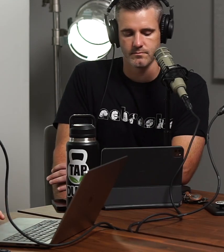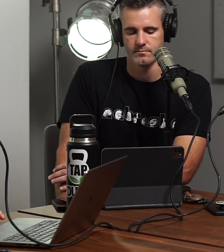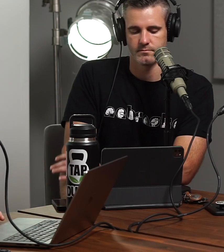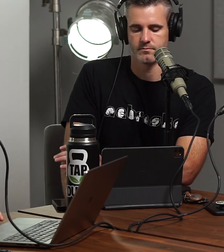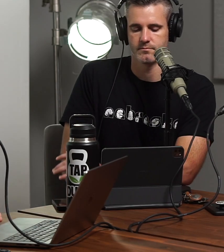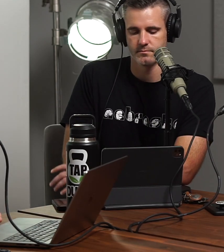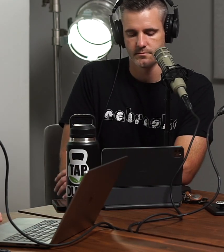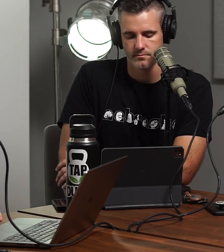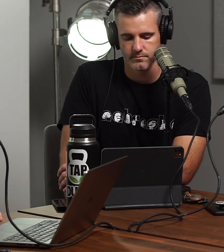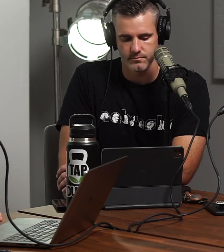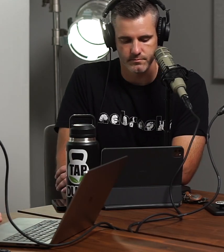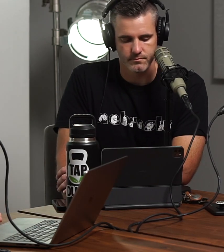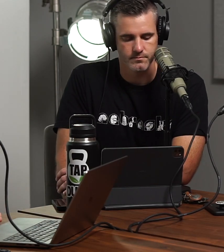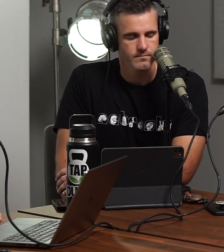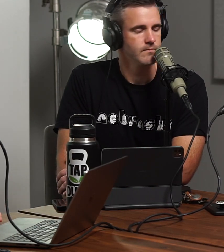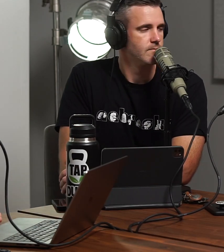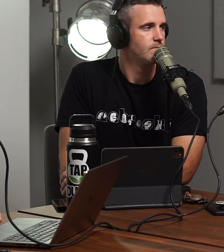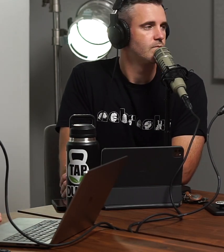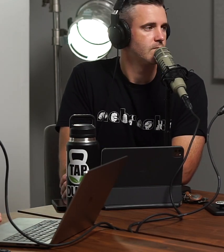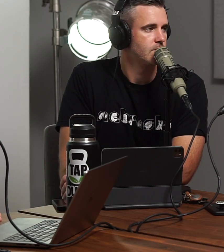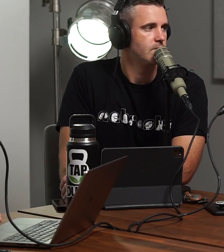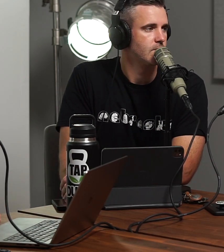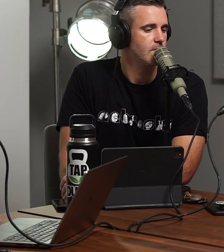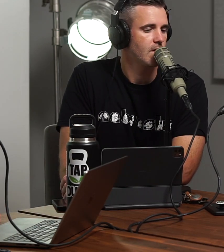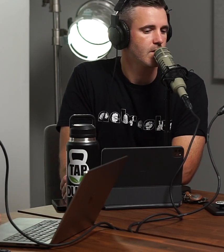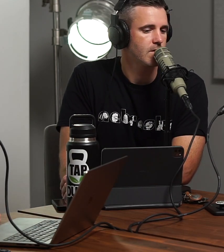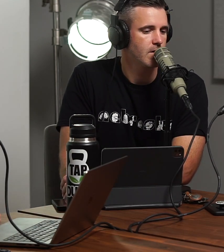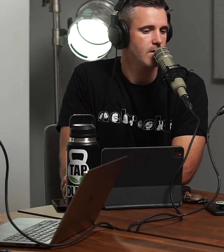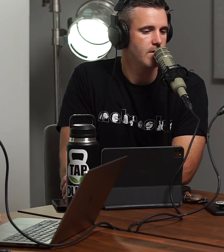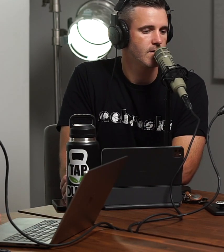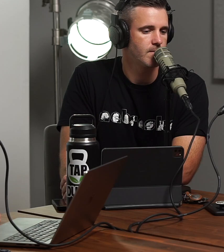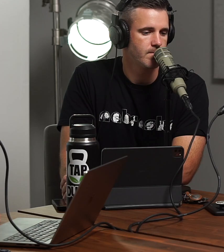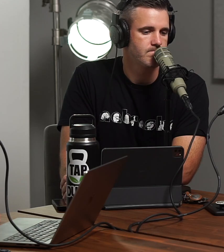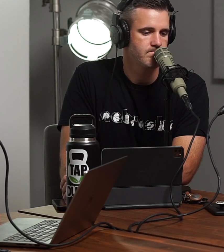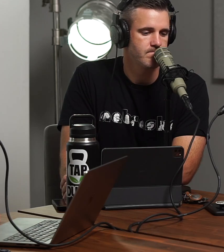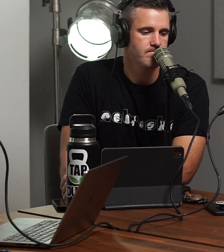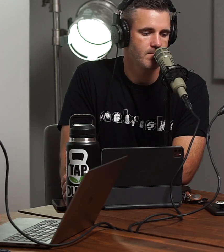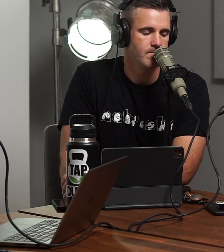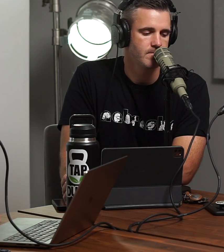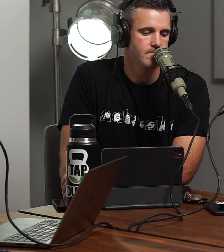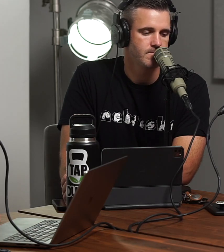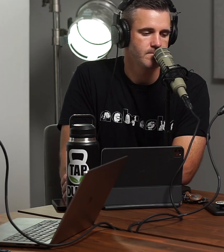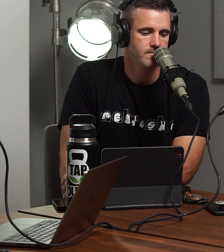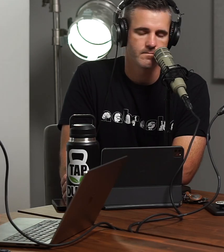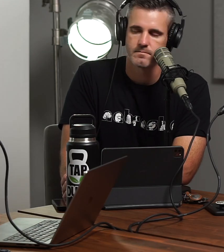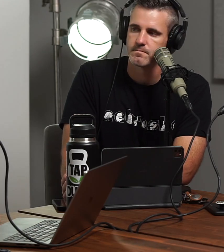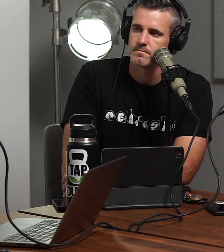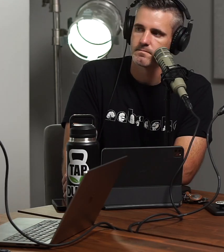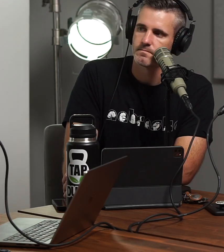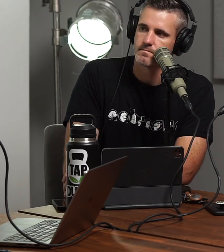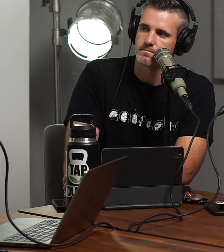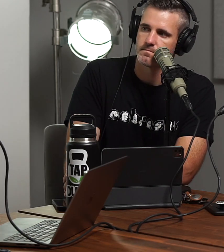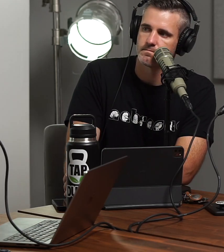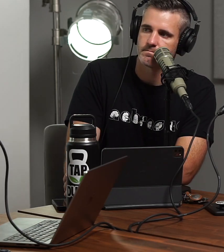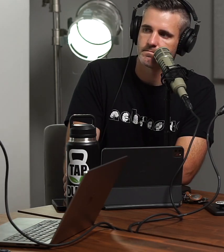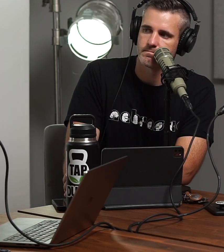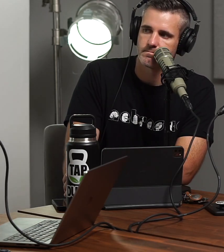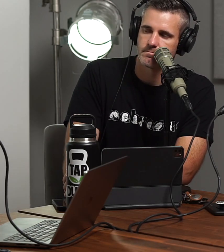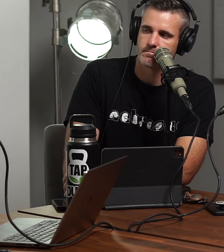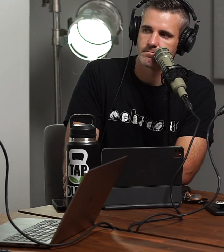the rings of power to me is completely separate from this so i'm almost like nervous do you know what it's covering then like